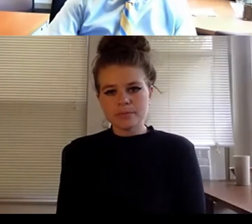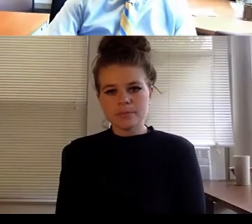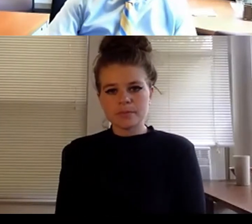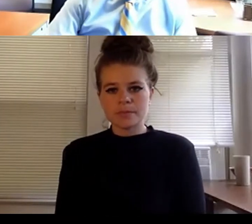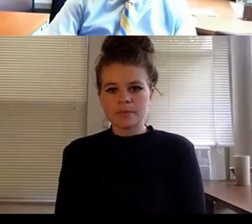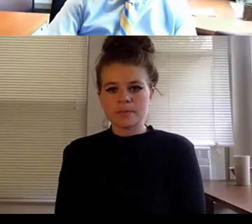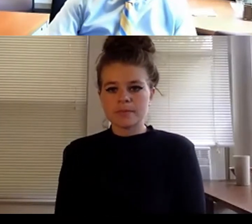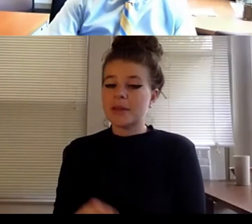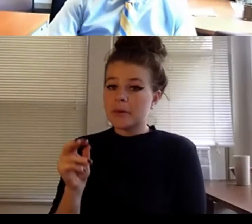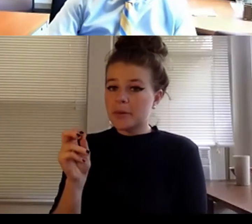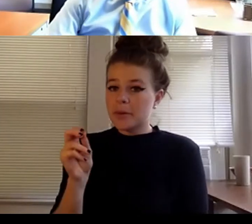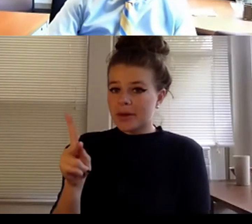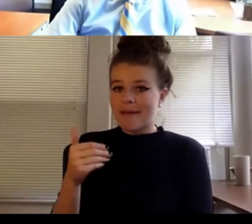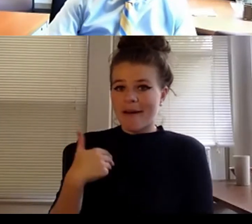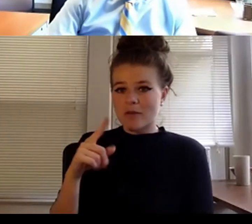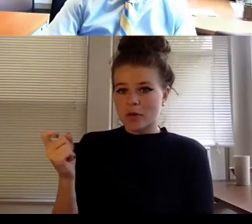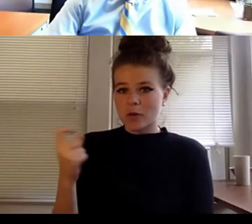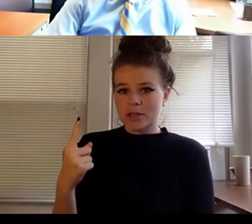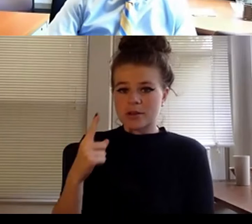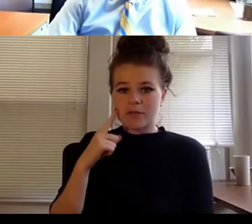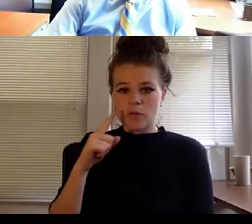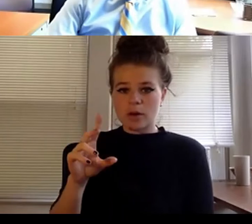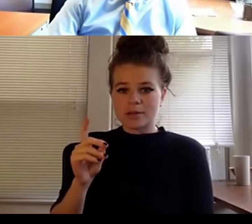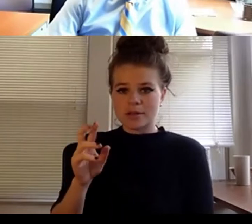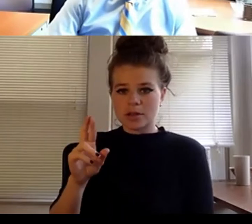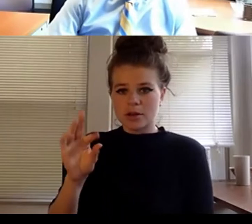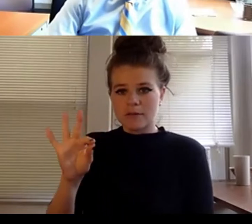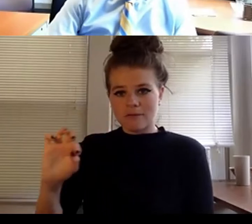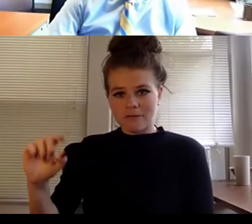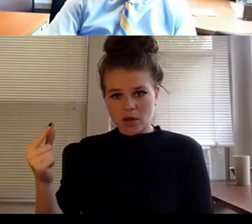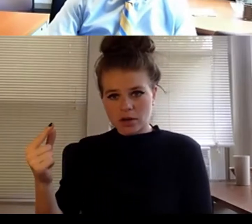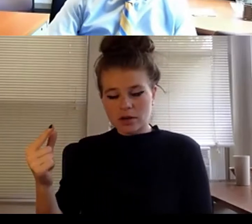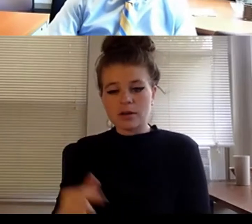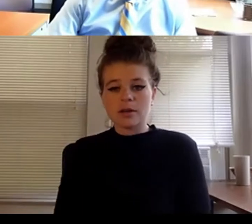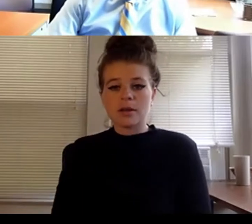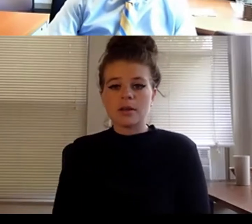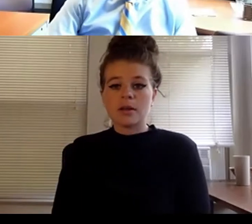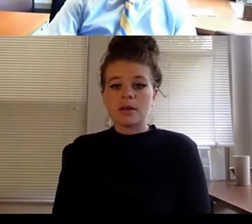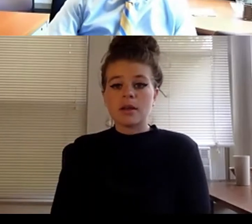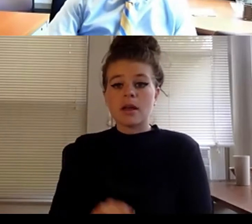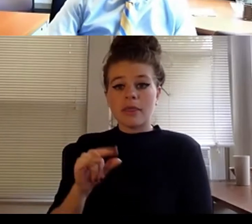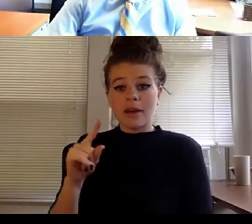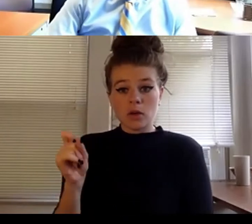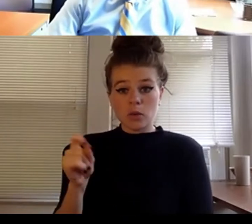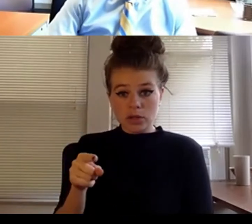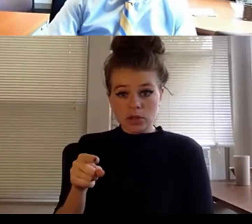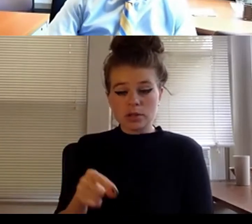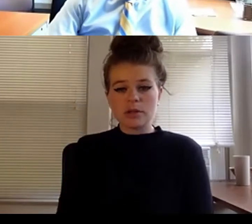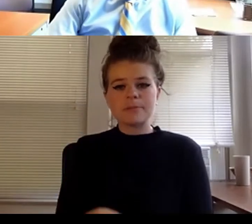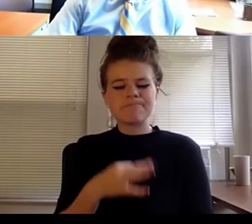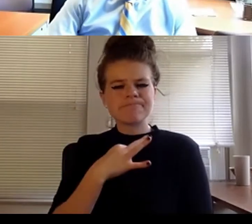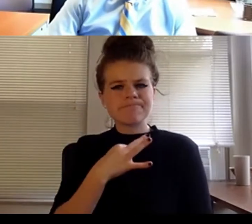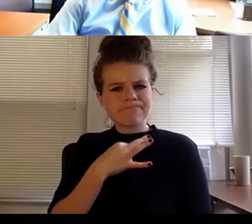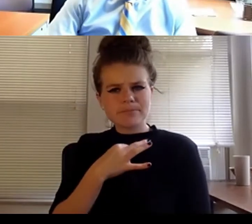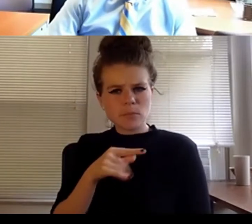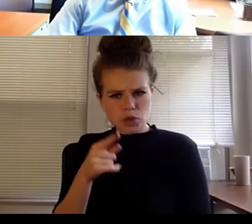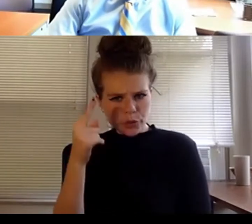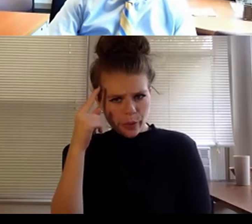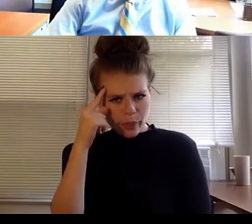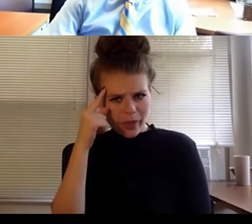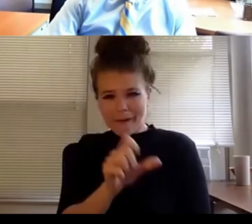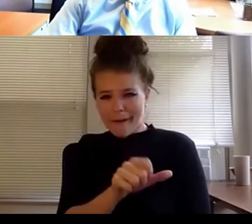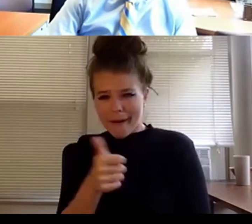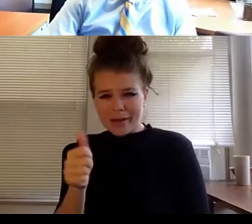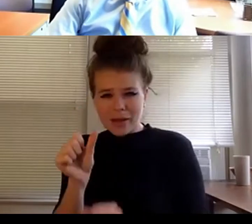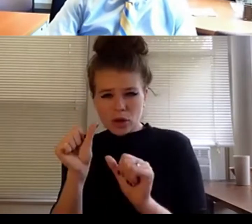All right. I have a question here for Dr. Fung, and the question is, do you think that anything could